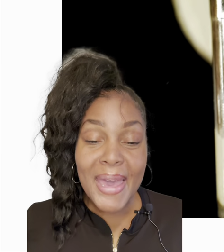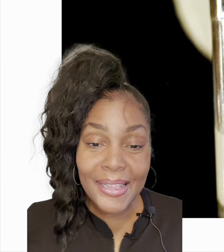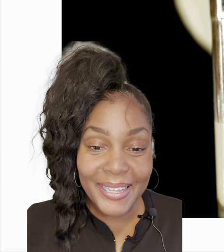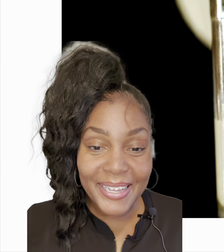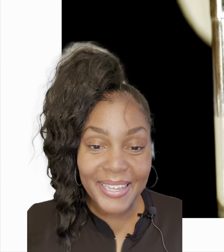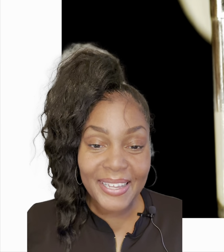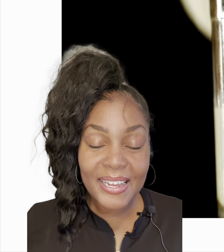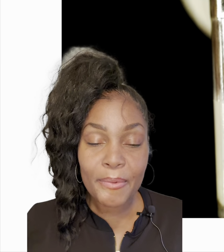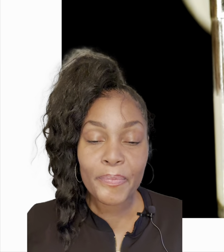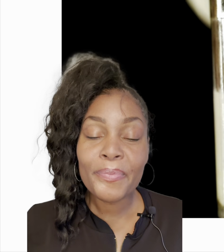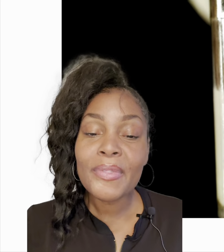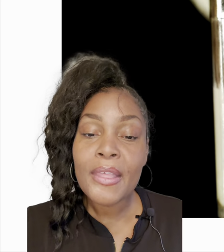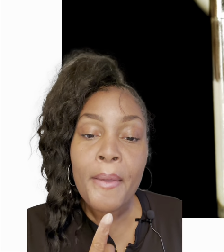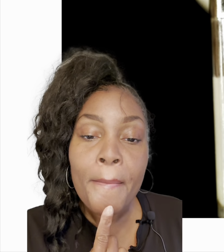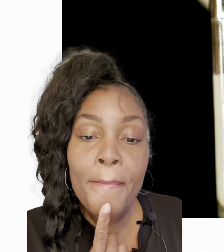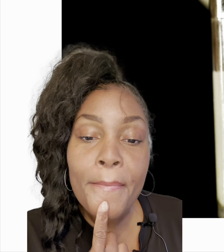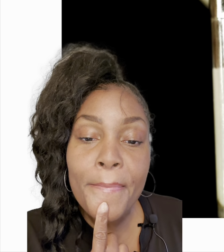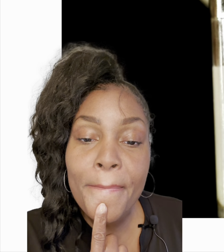Milk.